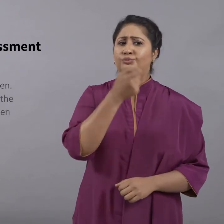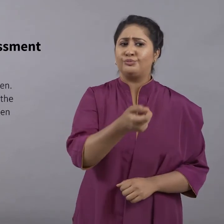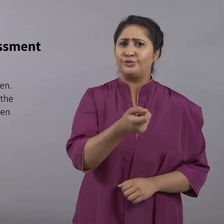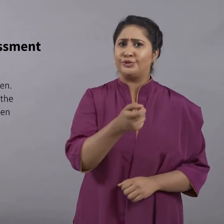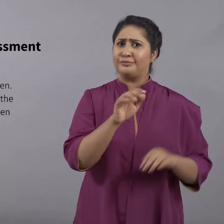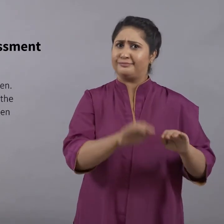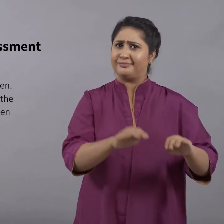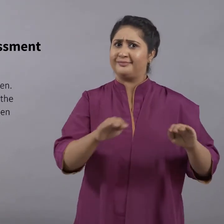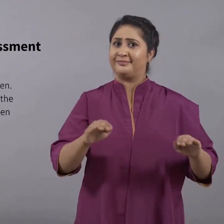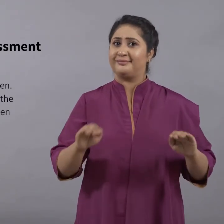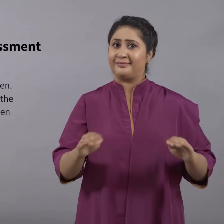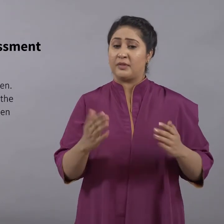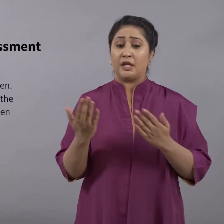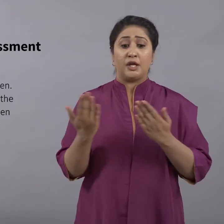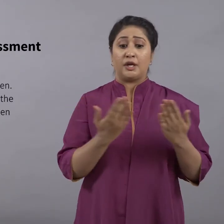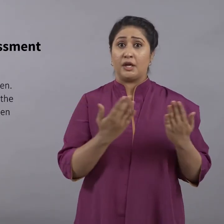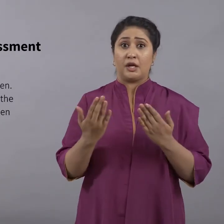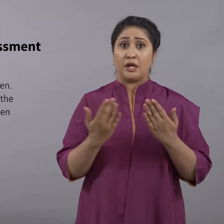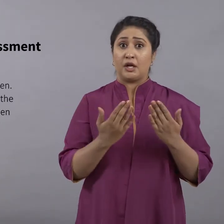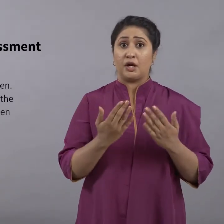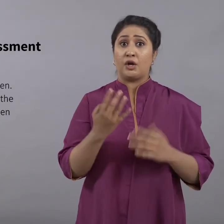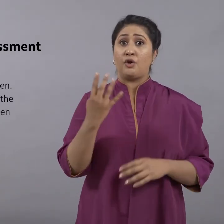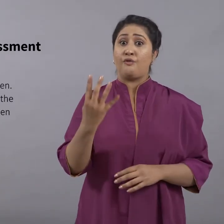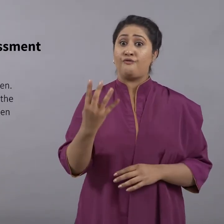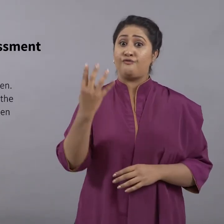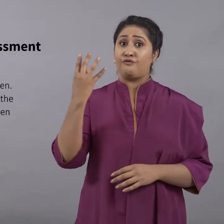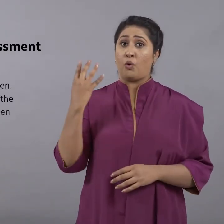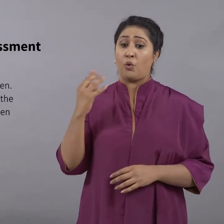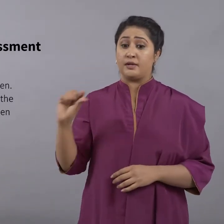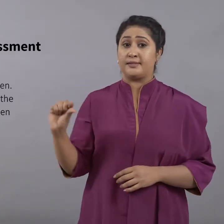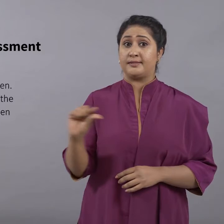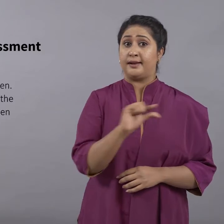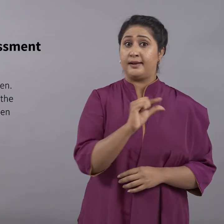Ask the student to read 4 sentences given.